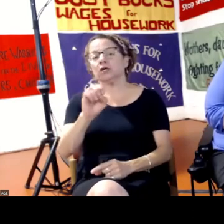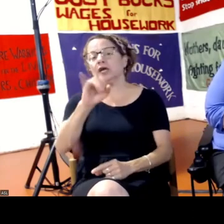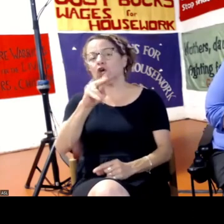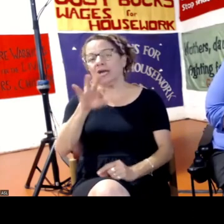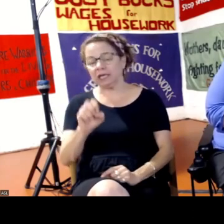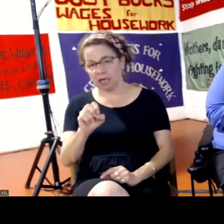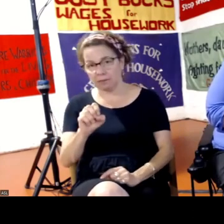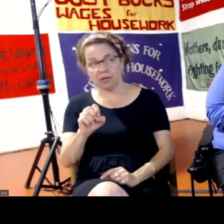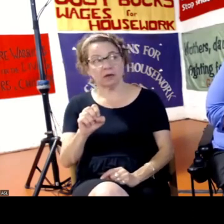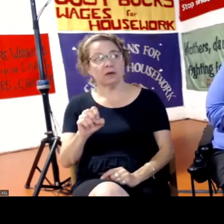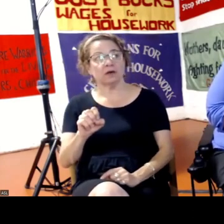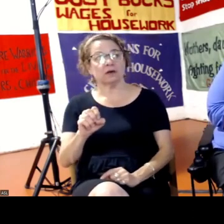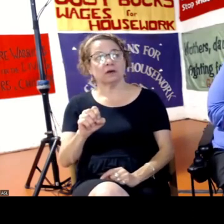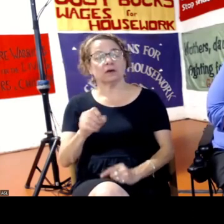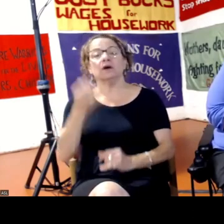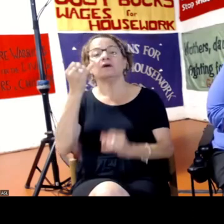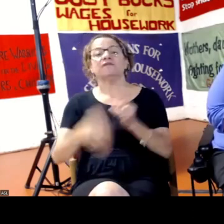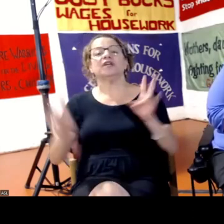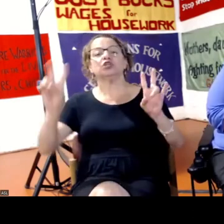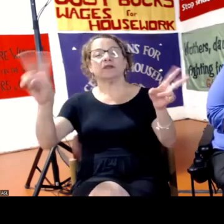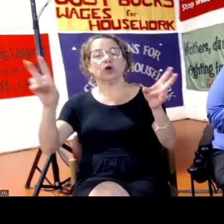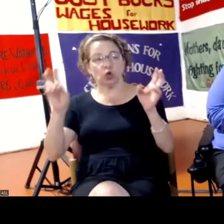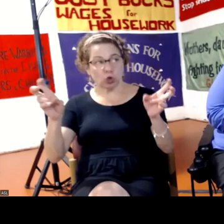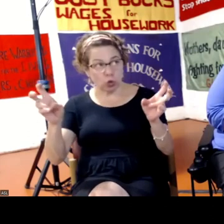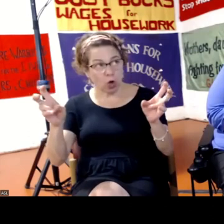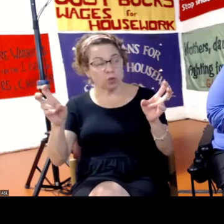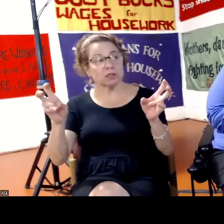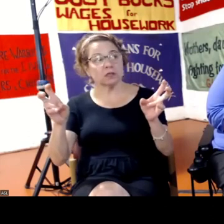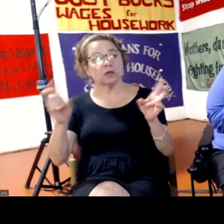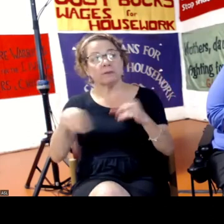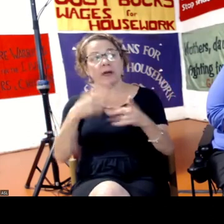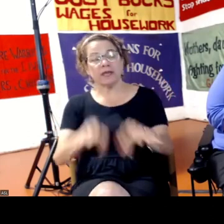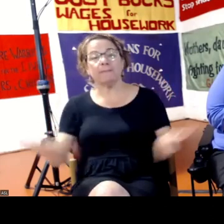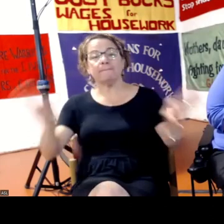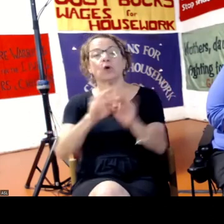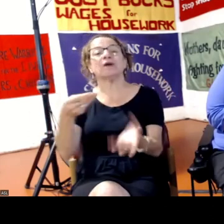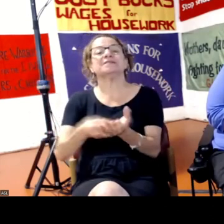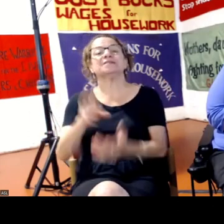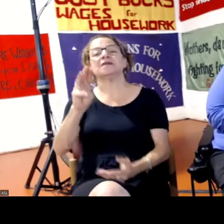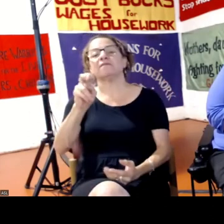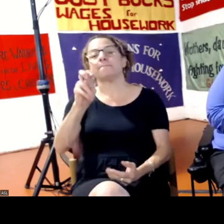a quote from Eleanor Rathbone about the importance of money.